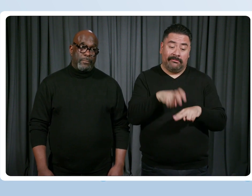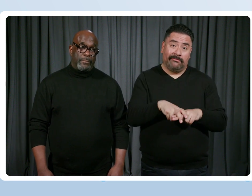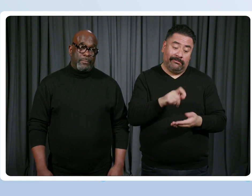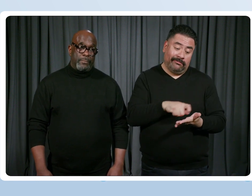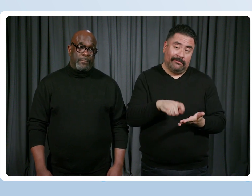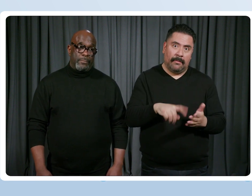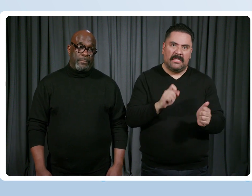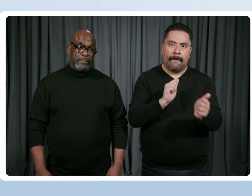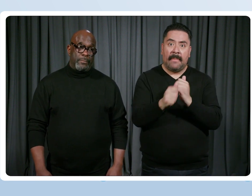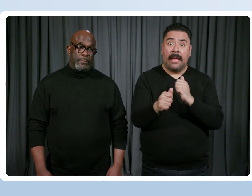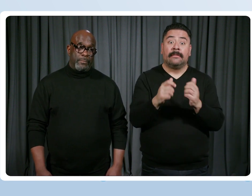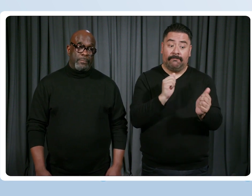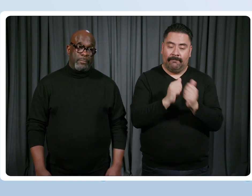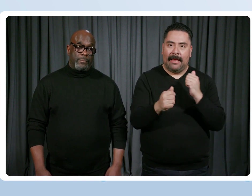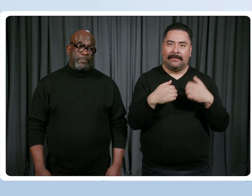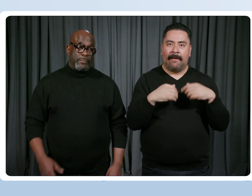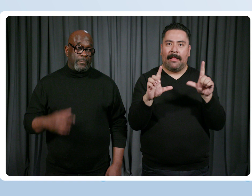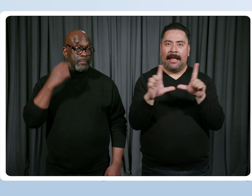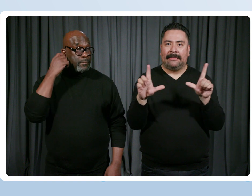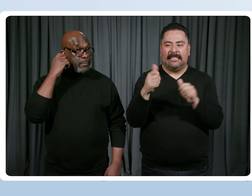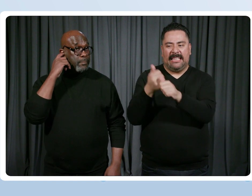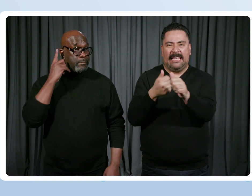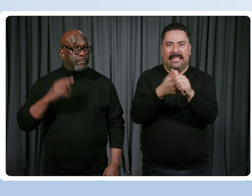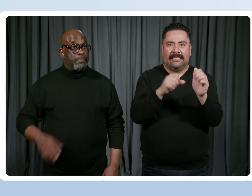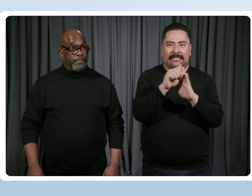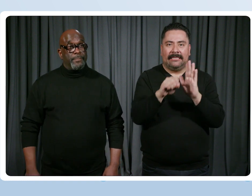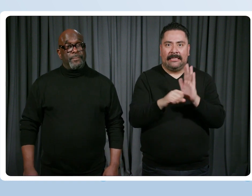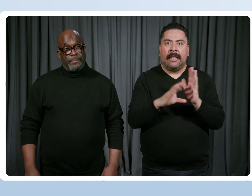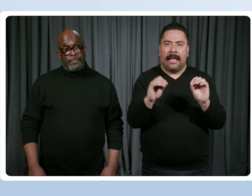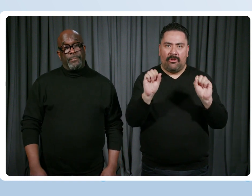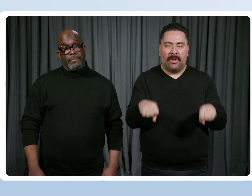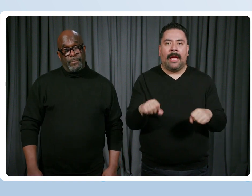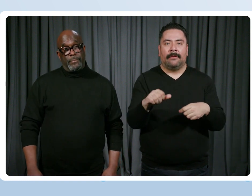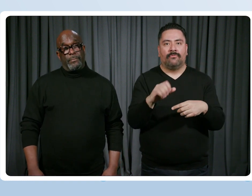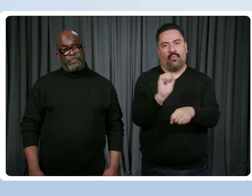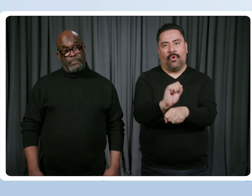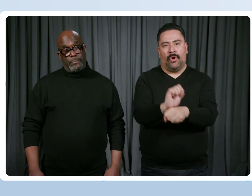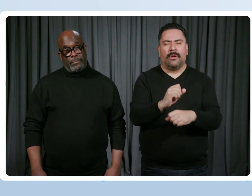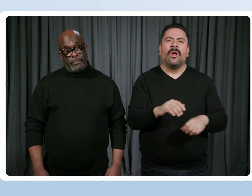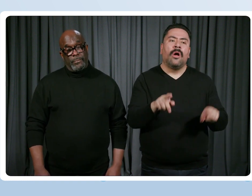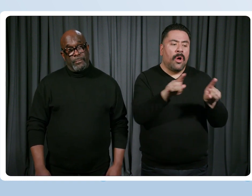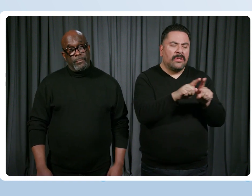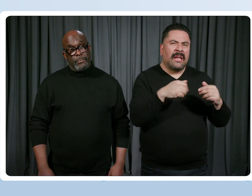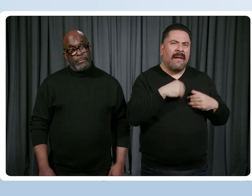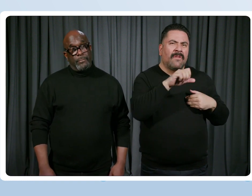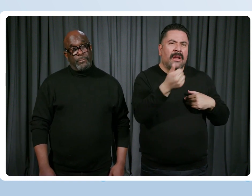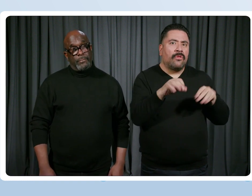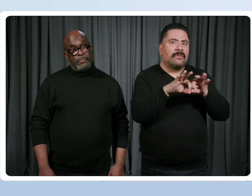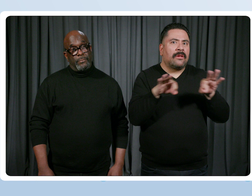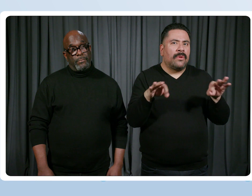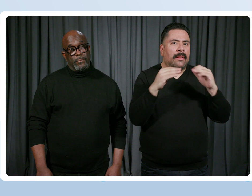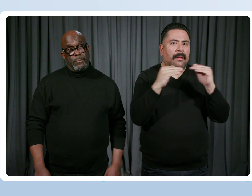then you get licensed in your respective state, wherever you want to practice. There is also another degree level for